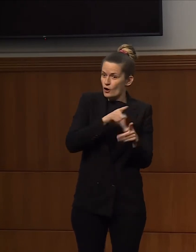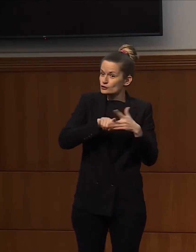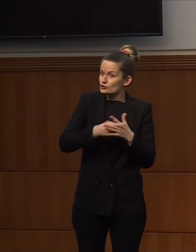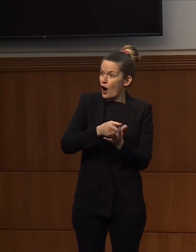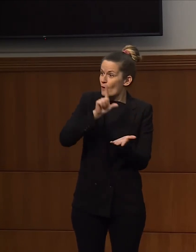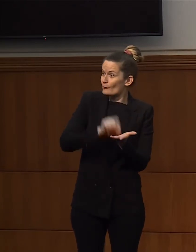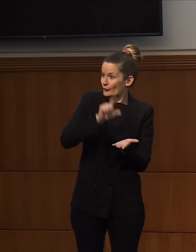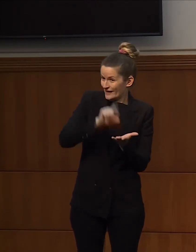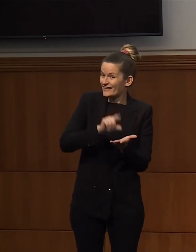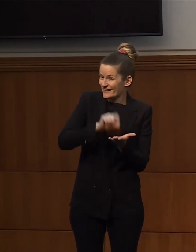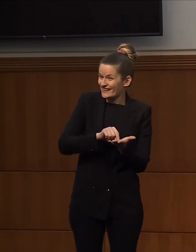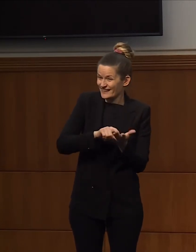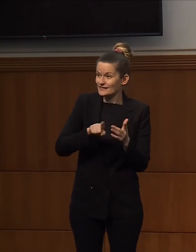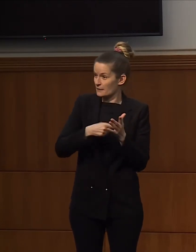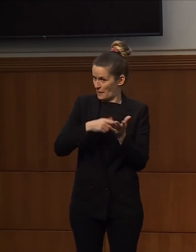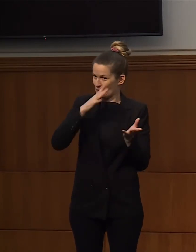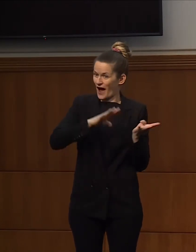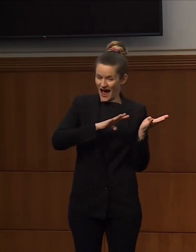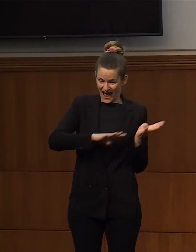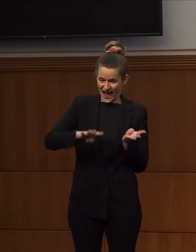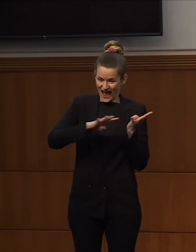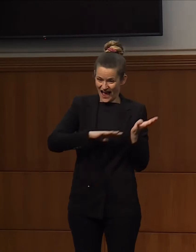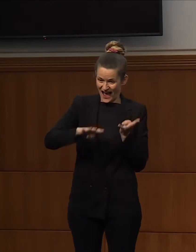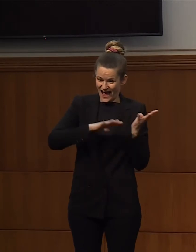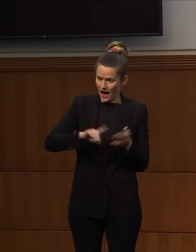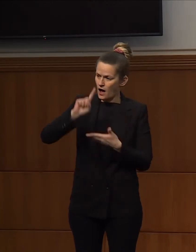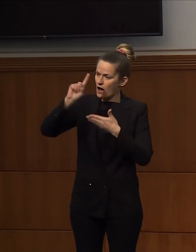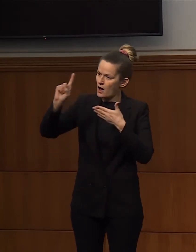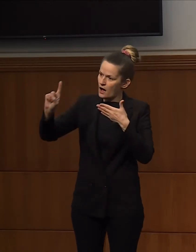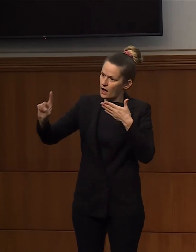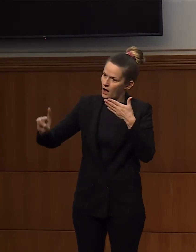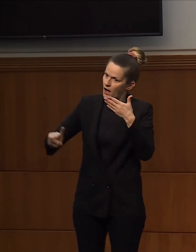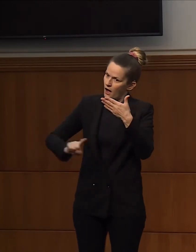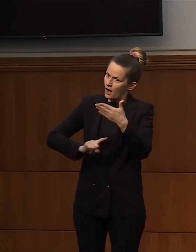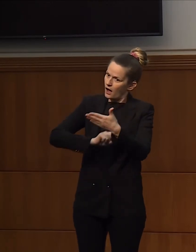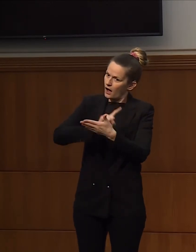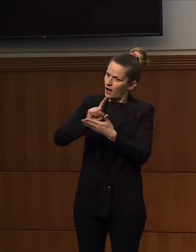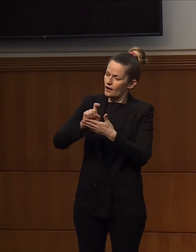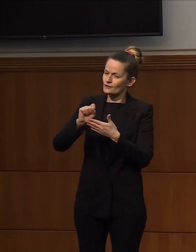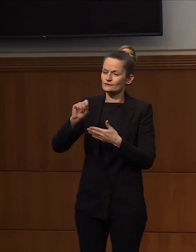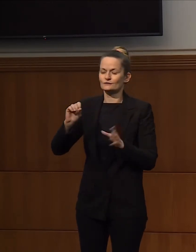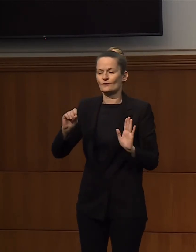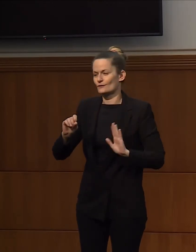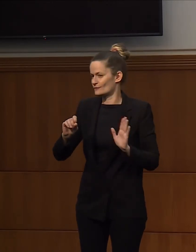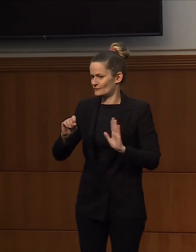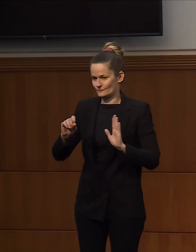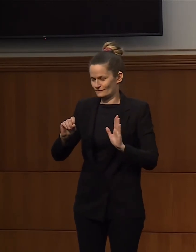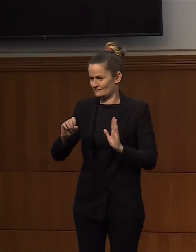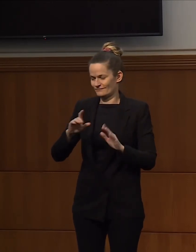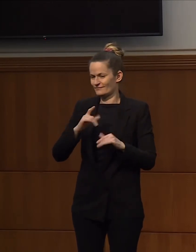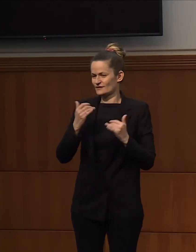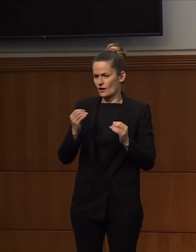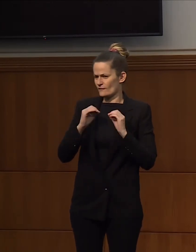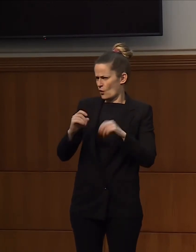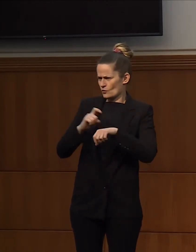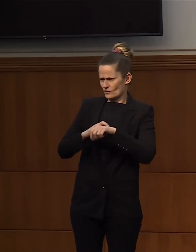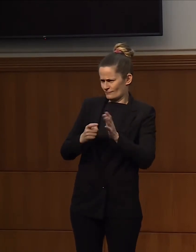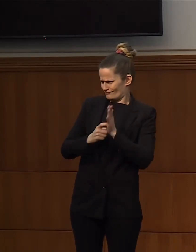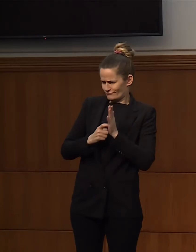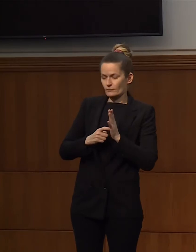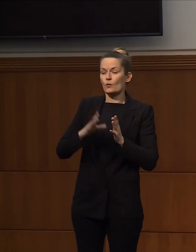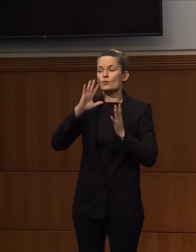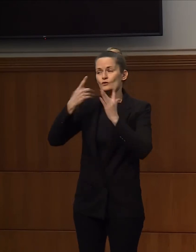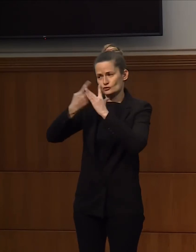is not an immediate quick process. It takes a minute, but we've asked them to go ahead and get that process started at 7. We've also asked them to start that for